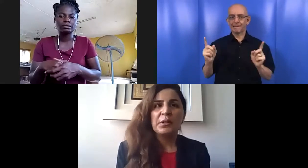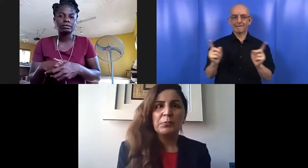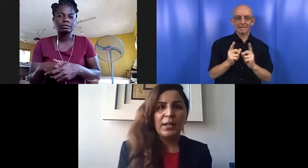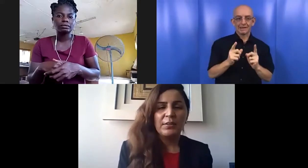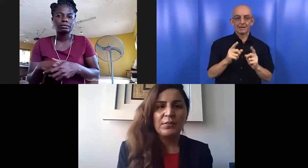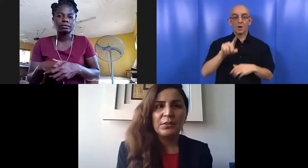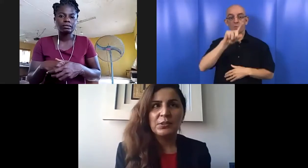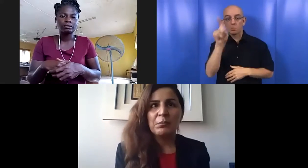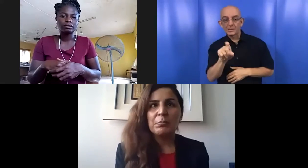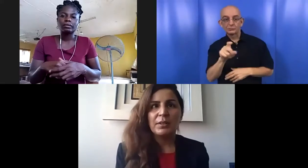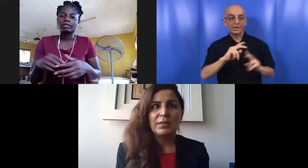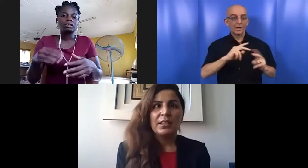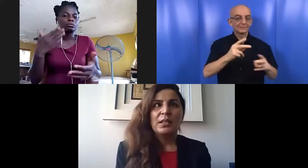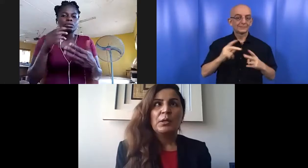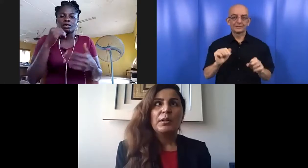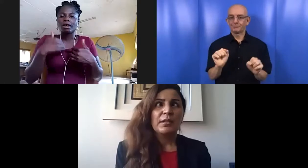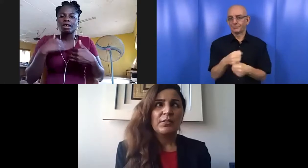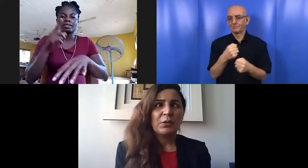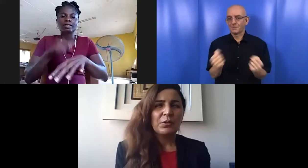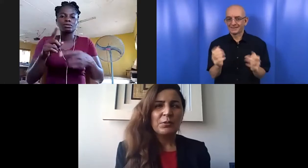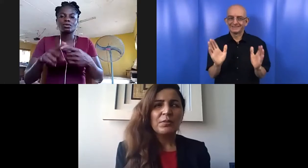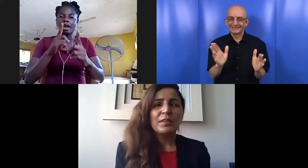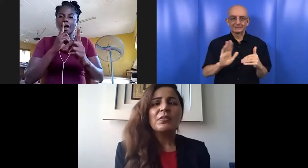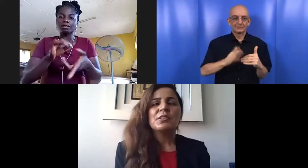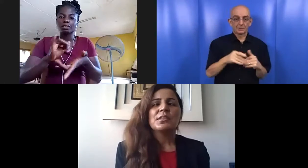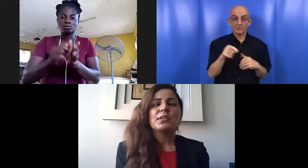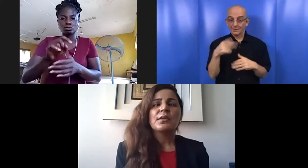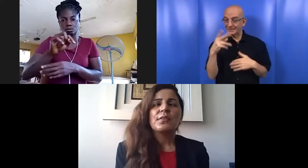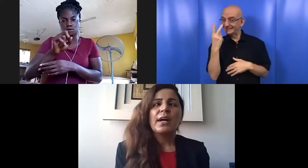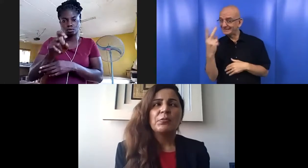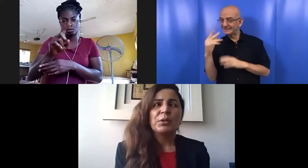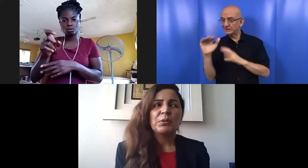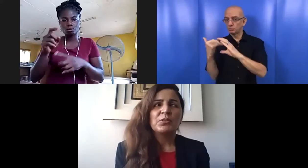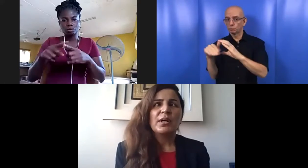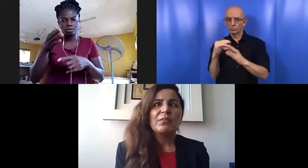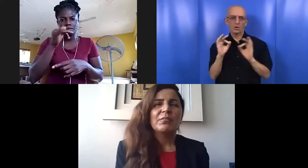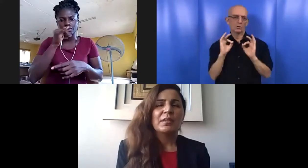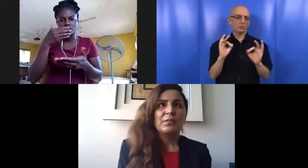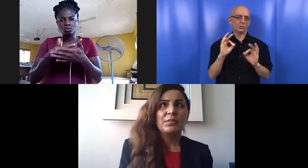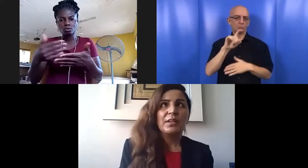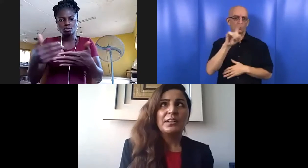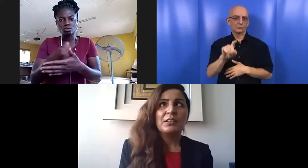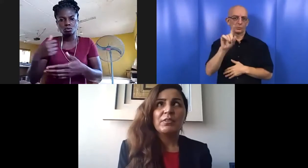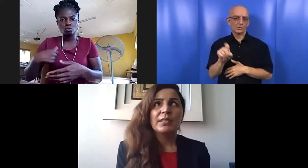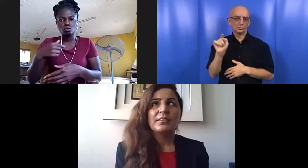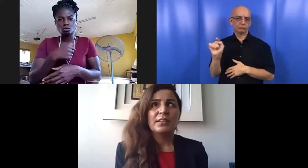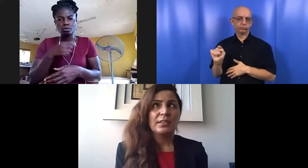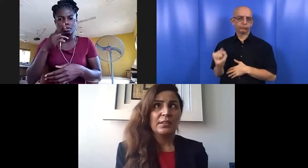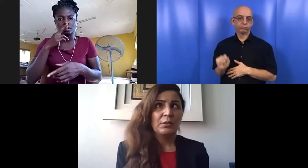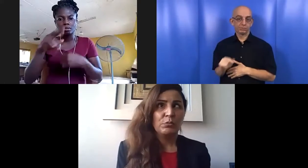have time to answer to them. But there's a good news here, which is that we are going to have a side